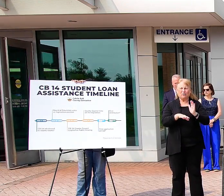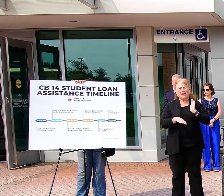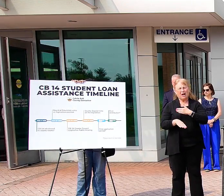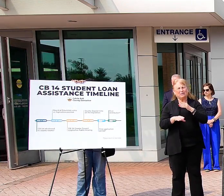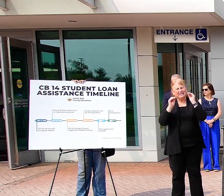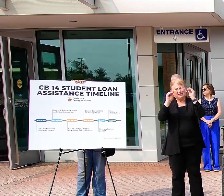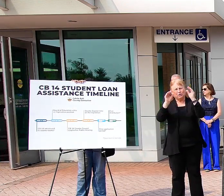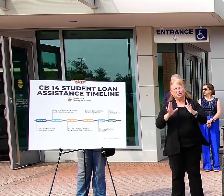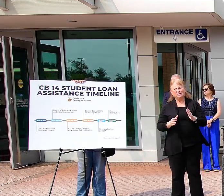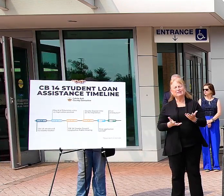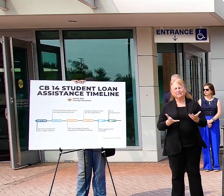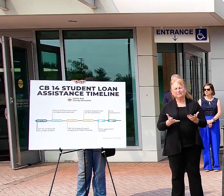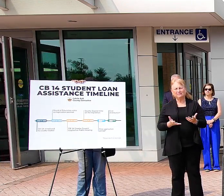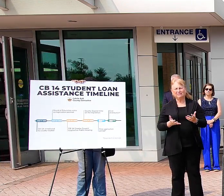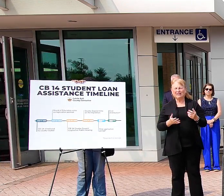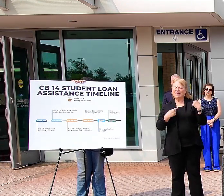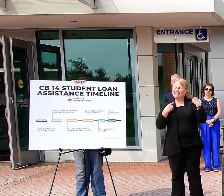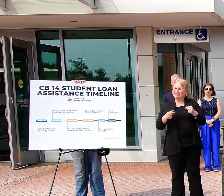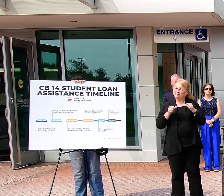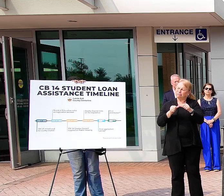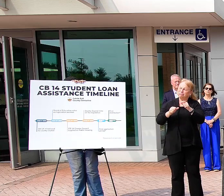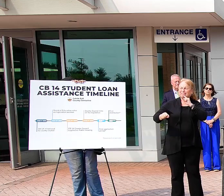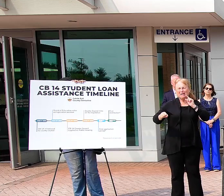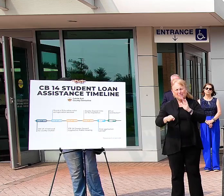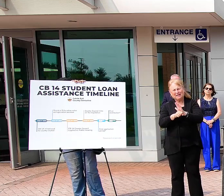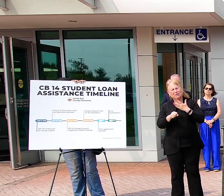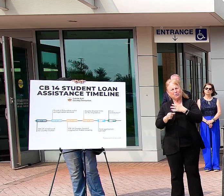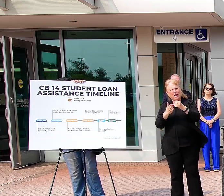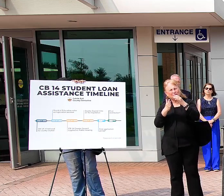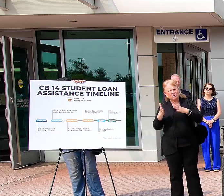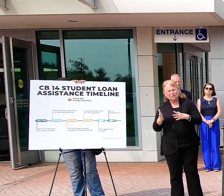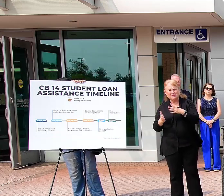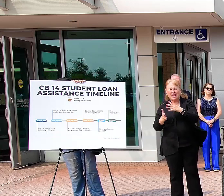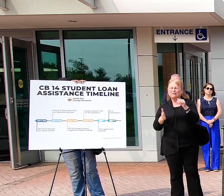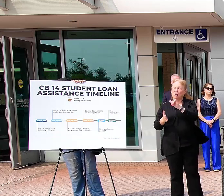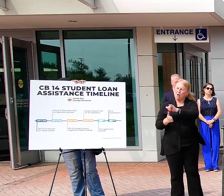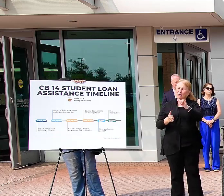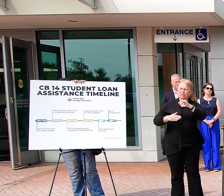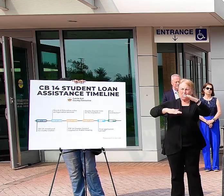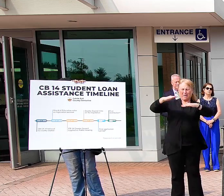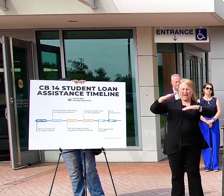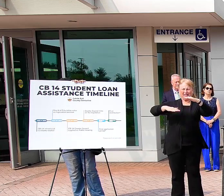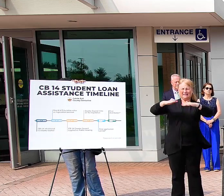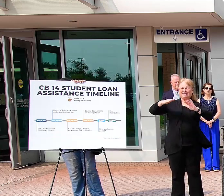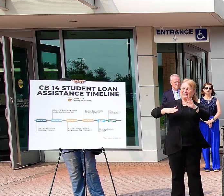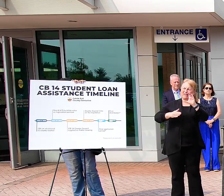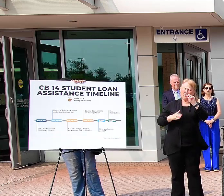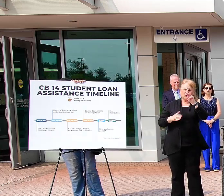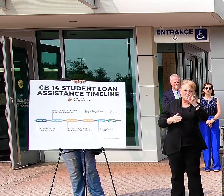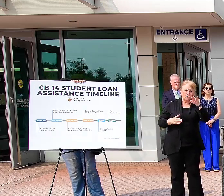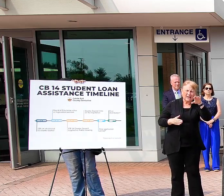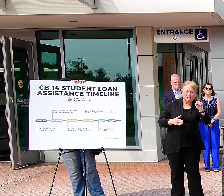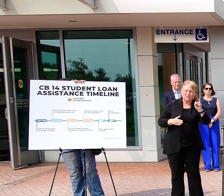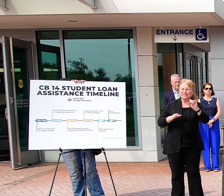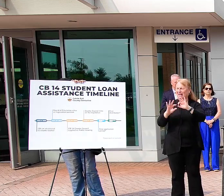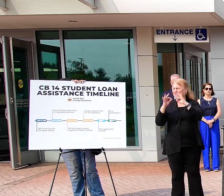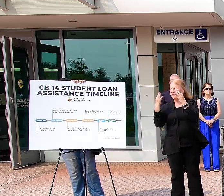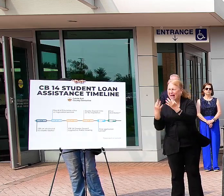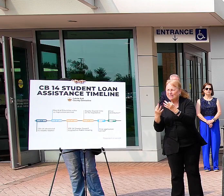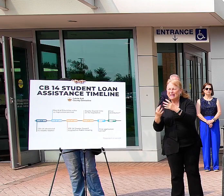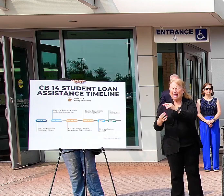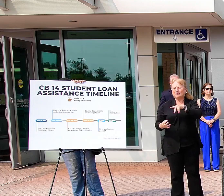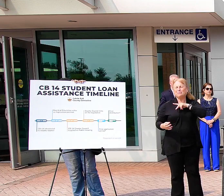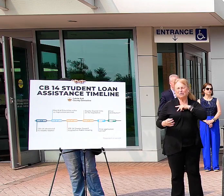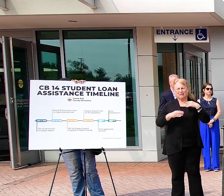our educators. They have remained committed to our students' well being while also balancing their careers, family,